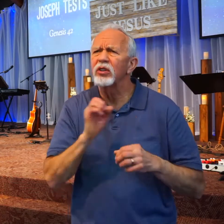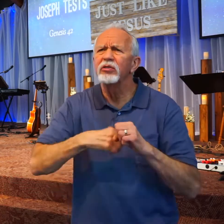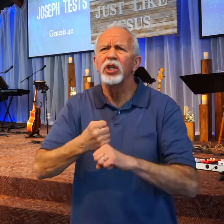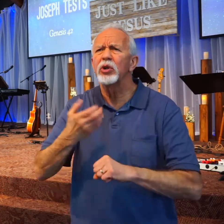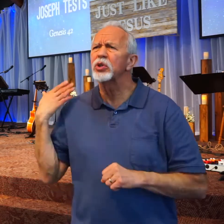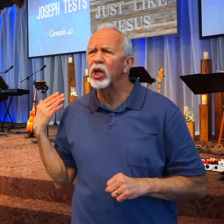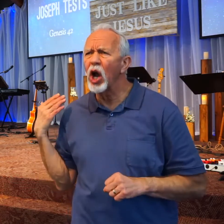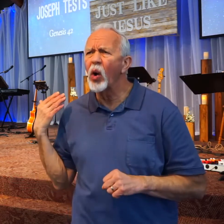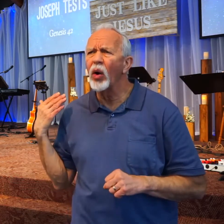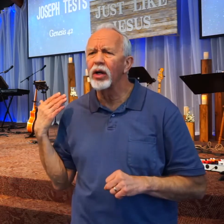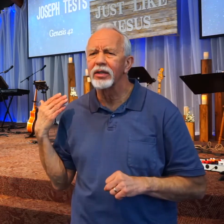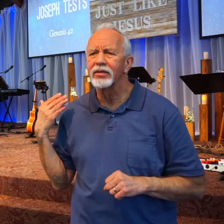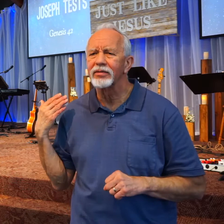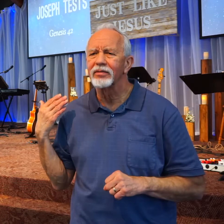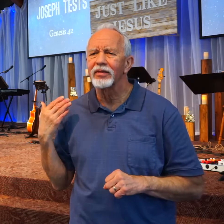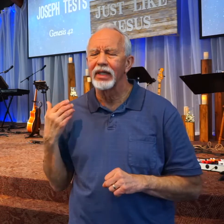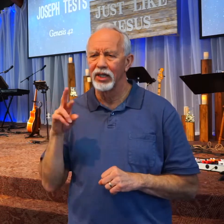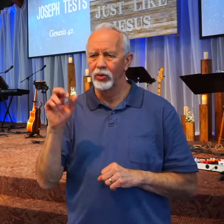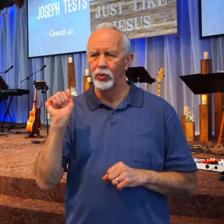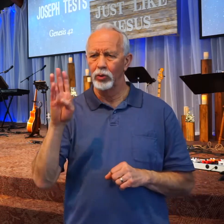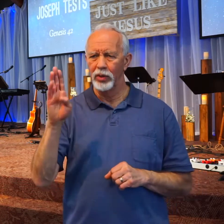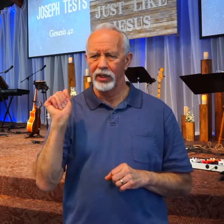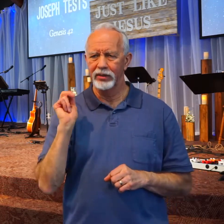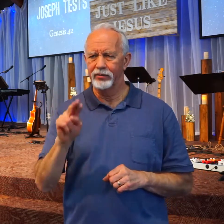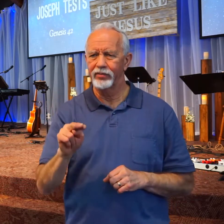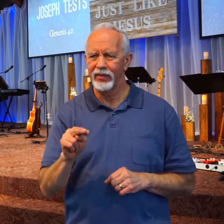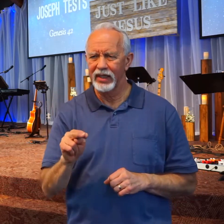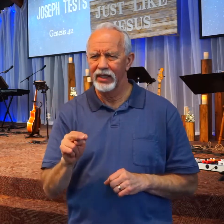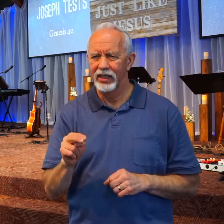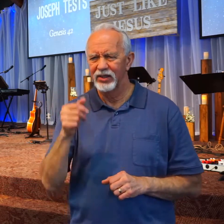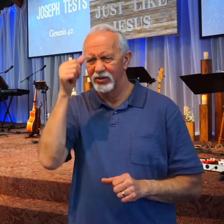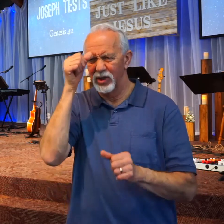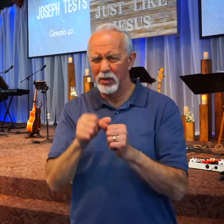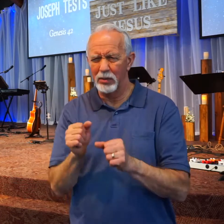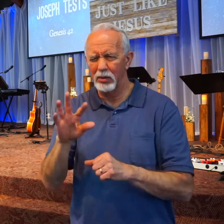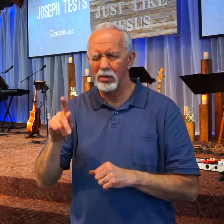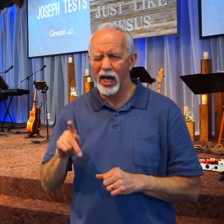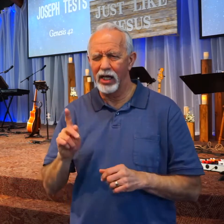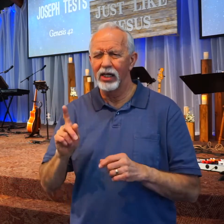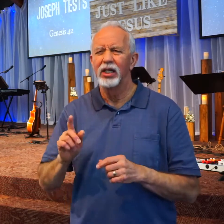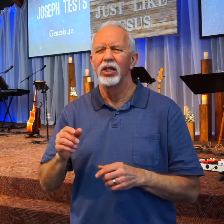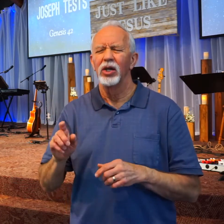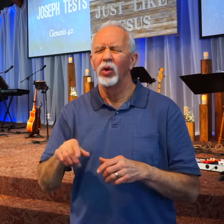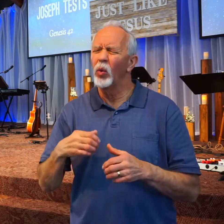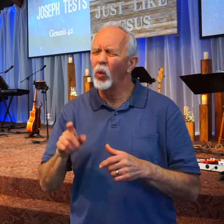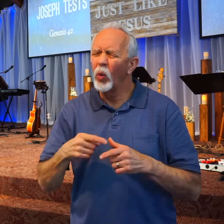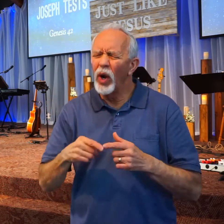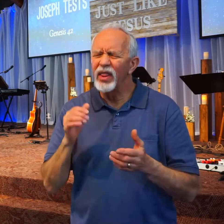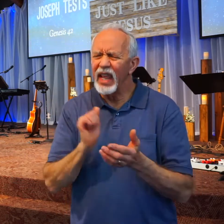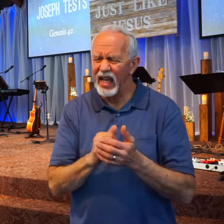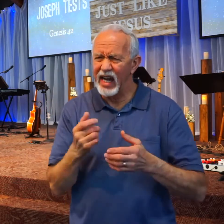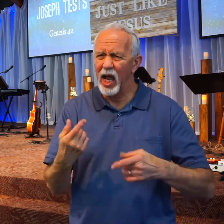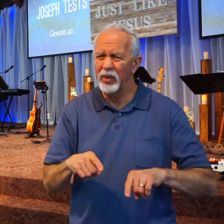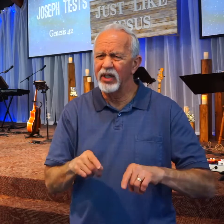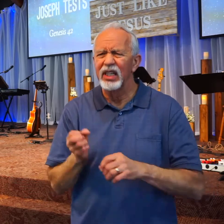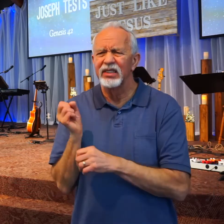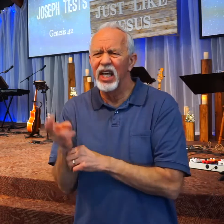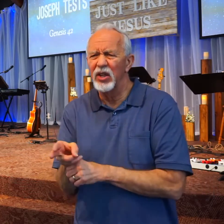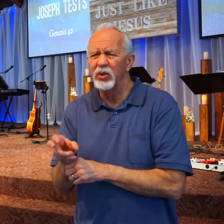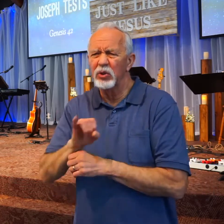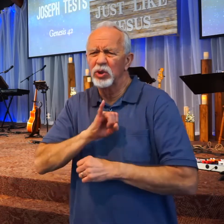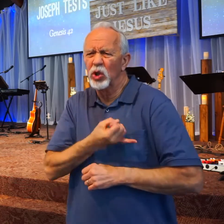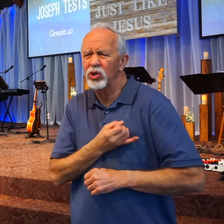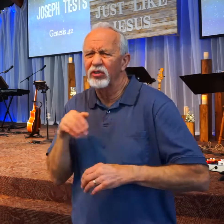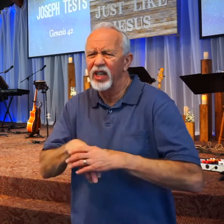And Reuben, old Reuben, was the firstborn. He remembered back to how it had happened before they put Joseph in the pit. He remembered that